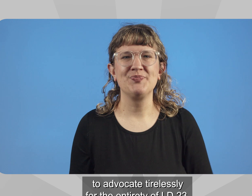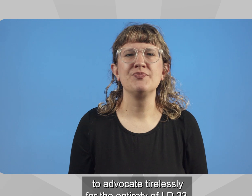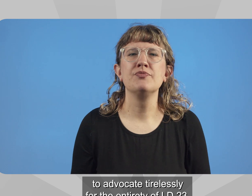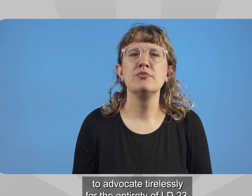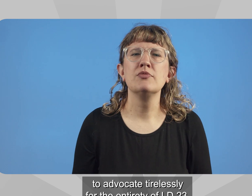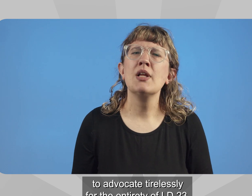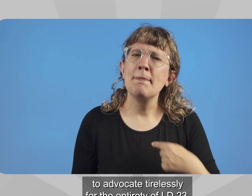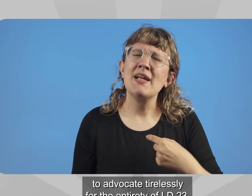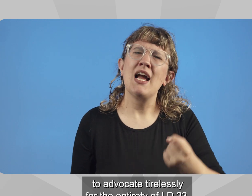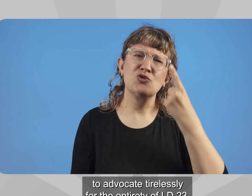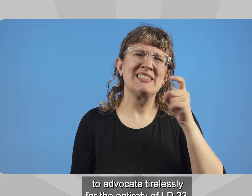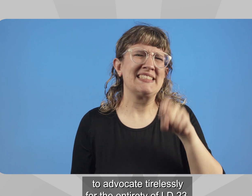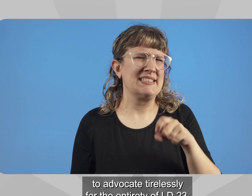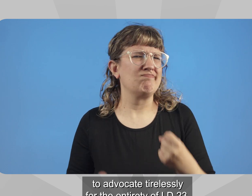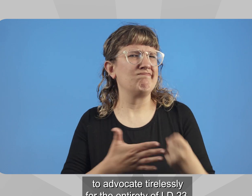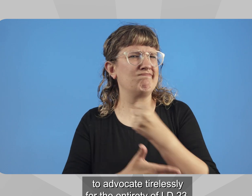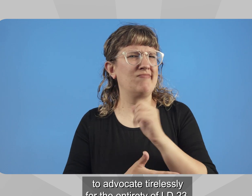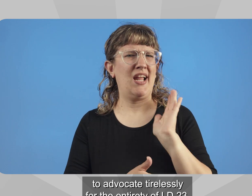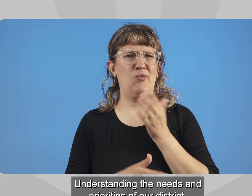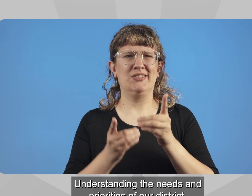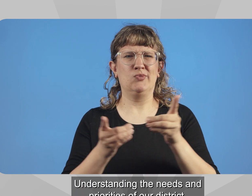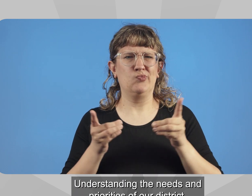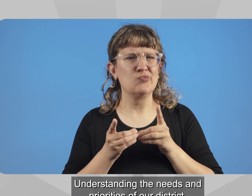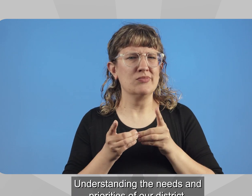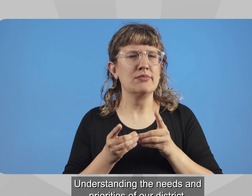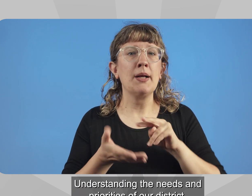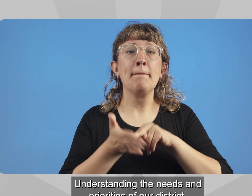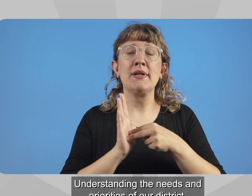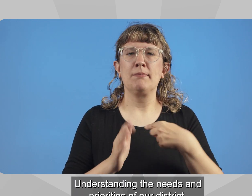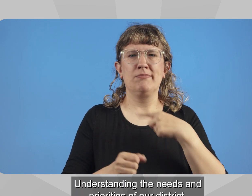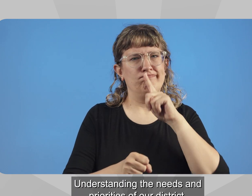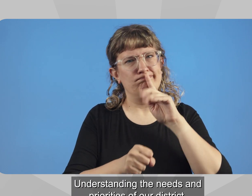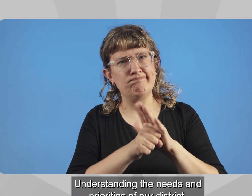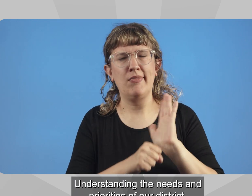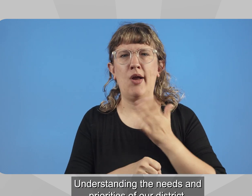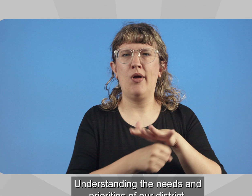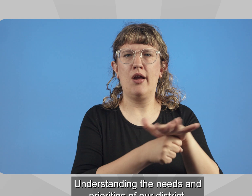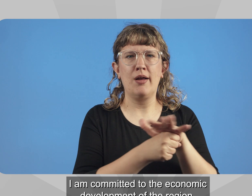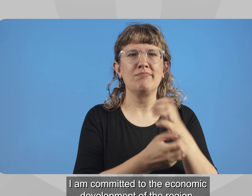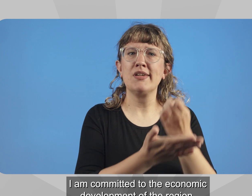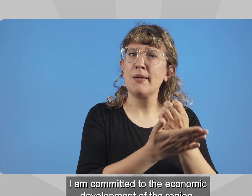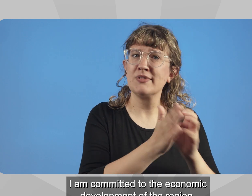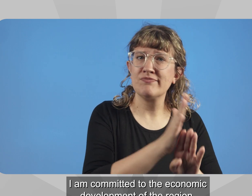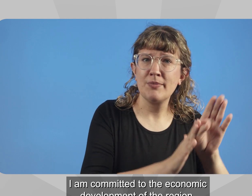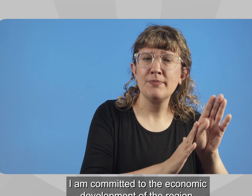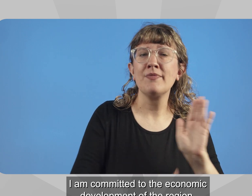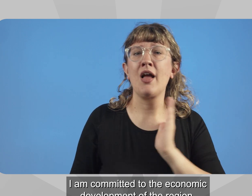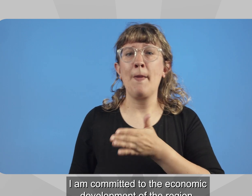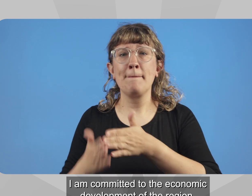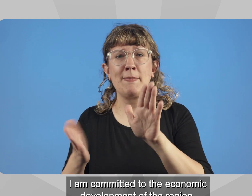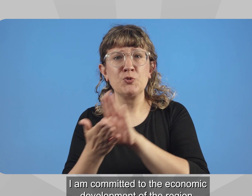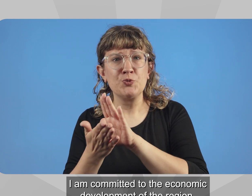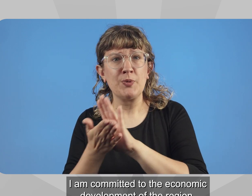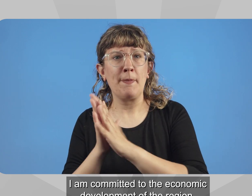tirelessly for the entirety of LD 23. Understanding the needs and priorities of our district, I am committed to the